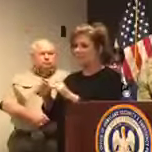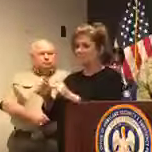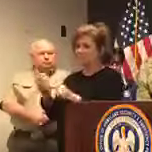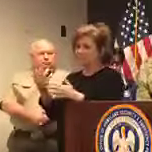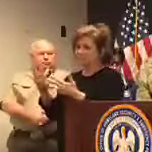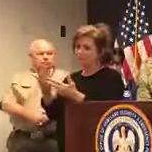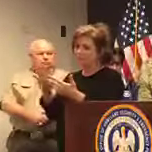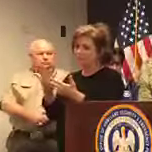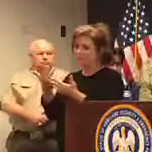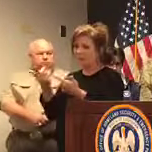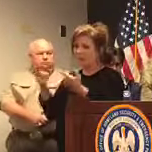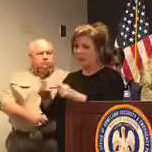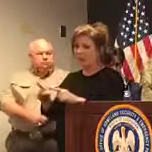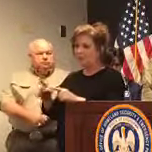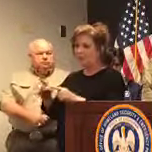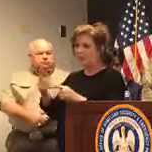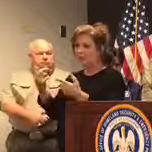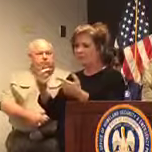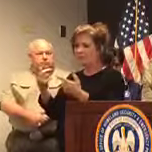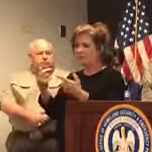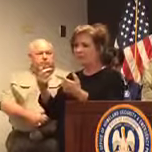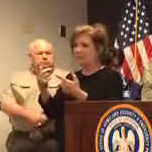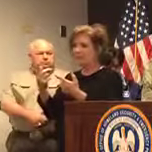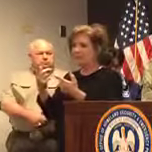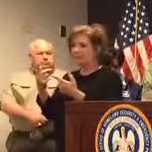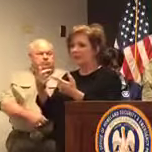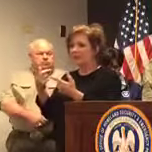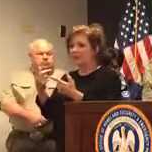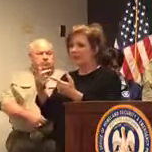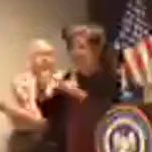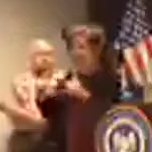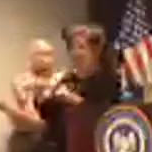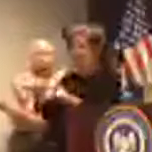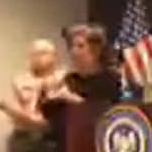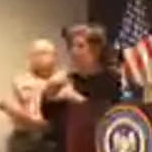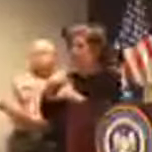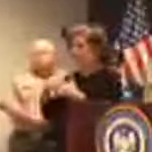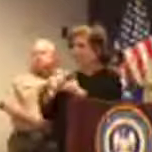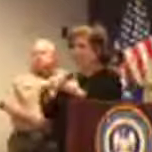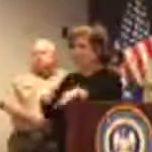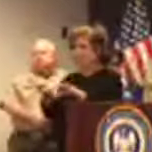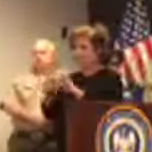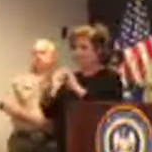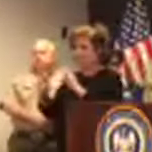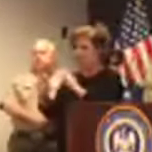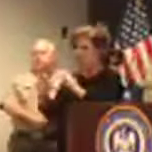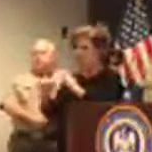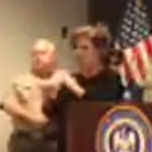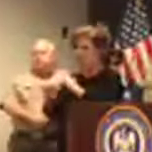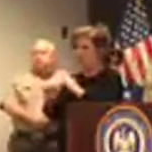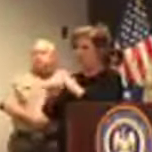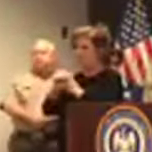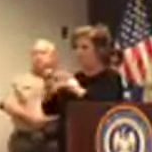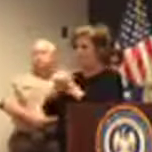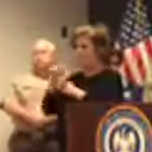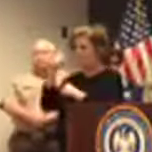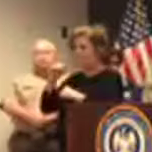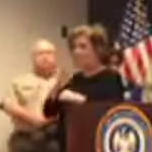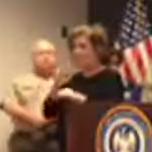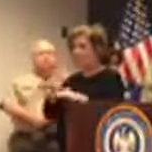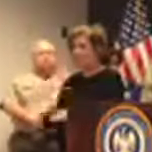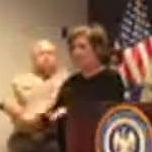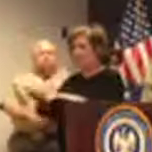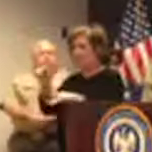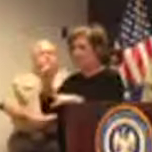has certainly improved. We are still at risk of significant flooding in south and southeast Louisiana. Whether it comes